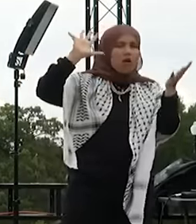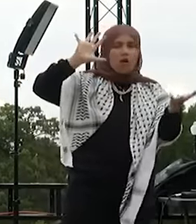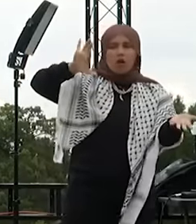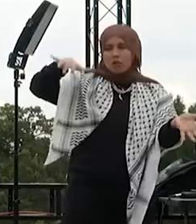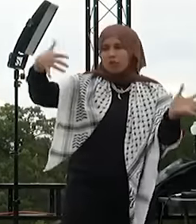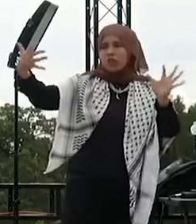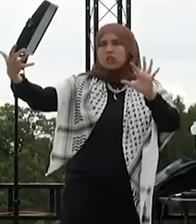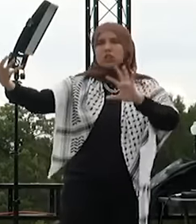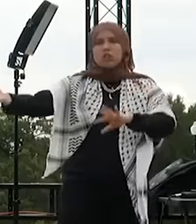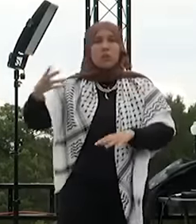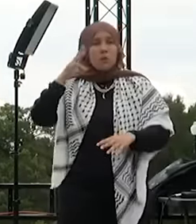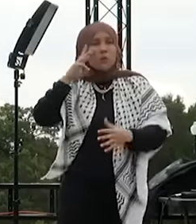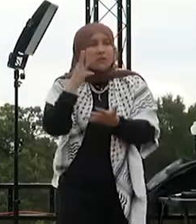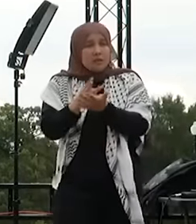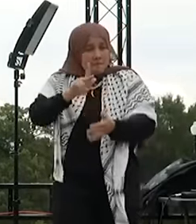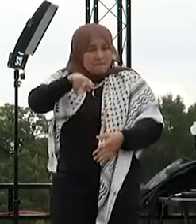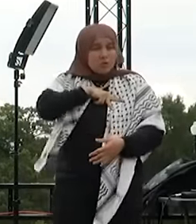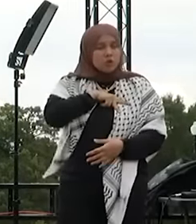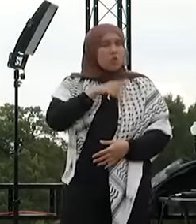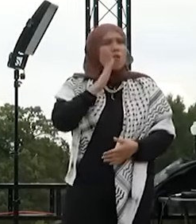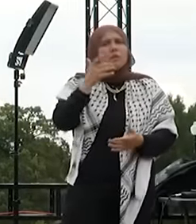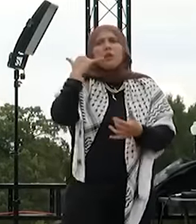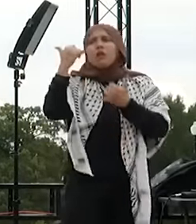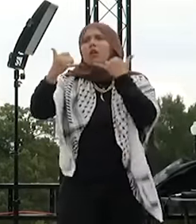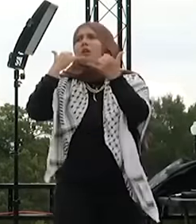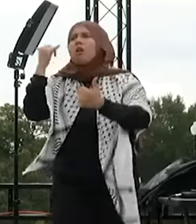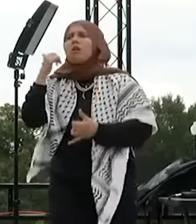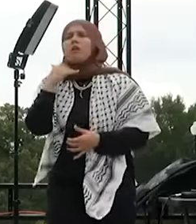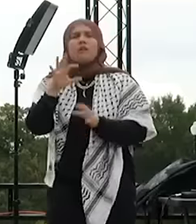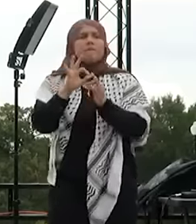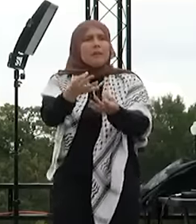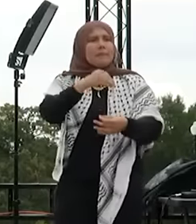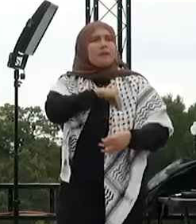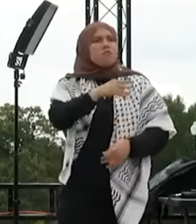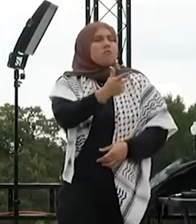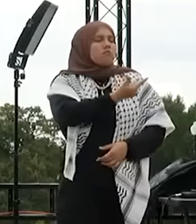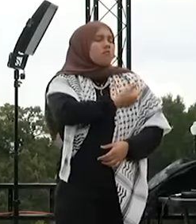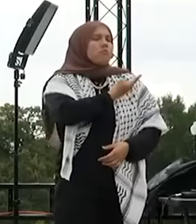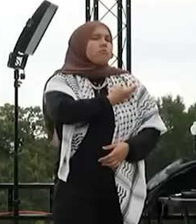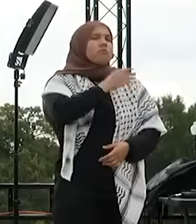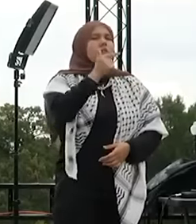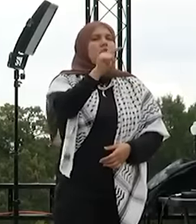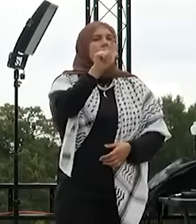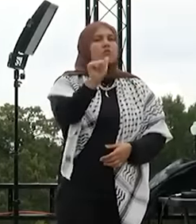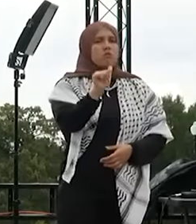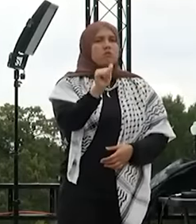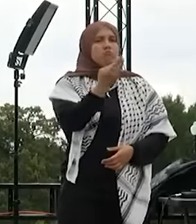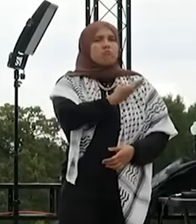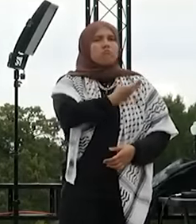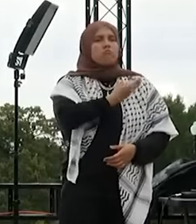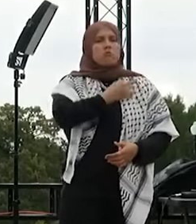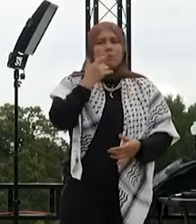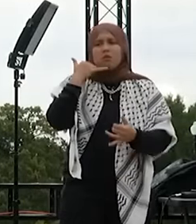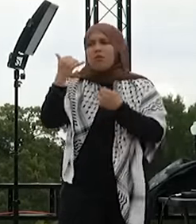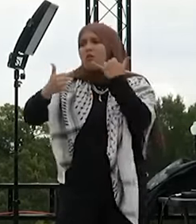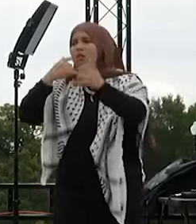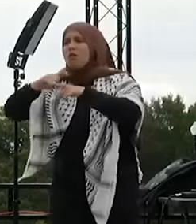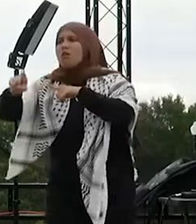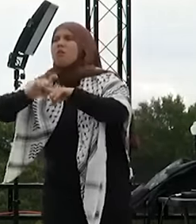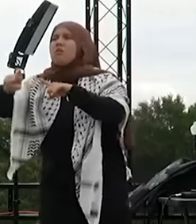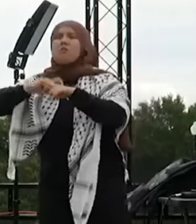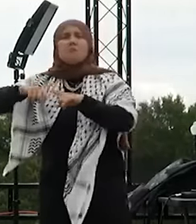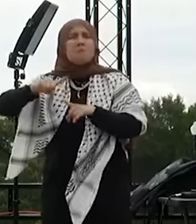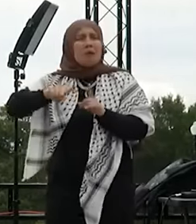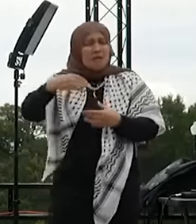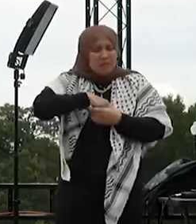it personally, and will be calling their family members in Gaza, calling their family members in Palestine, even though they know that they're